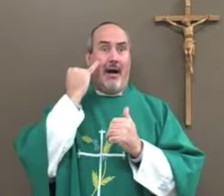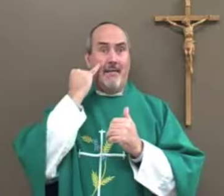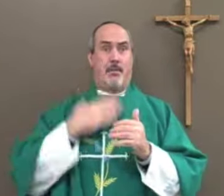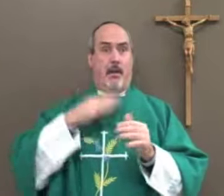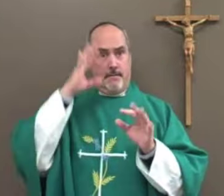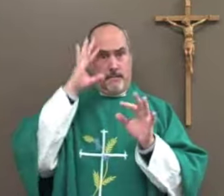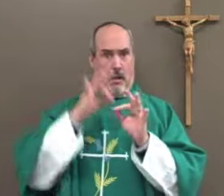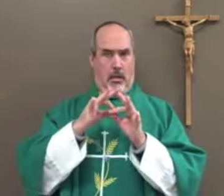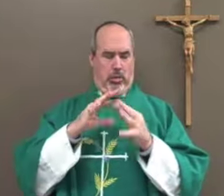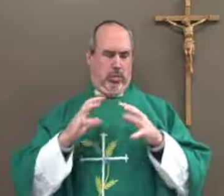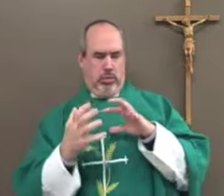me.